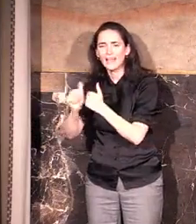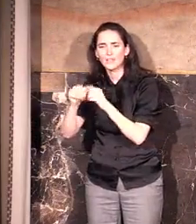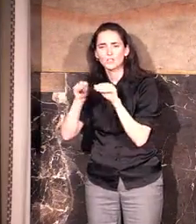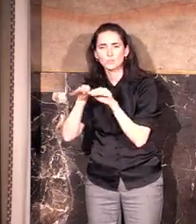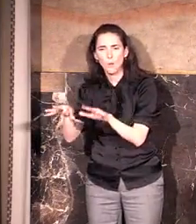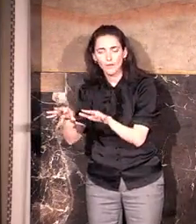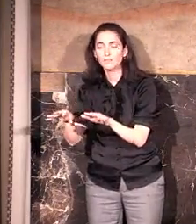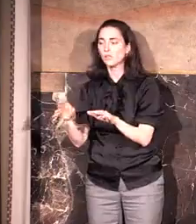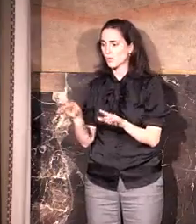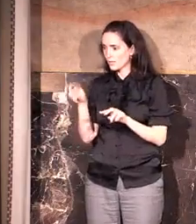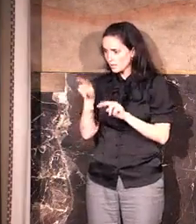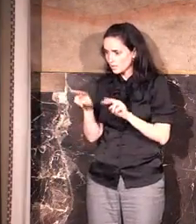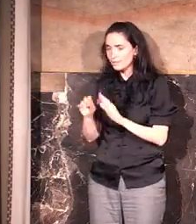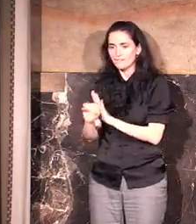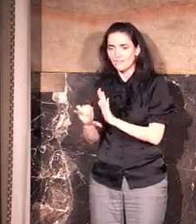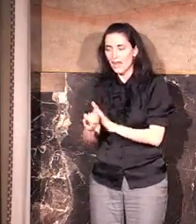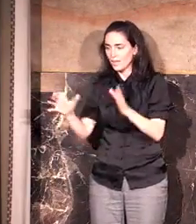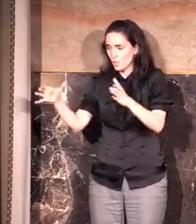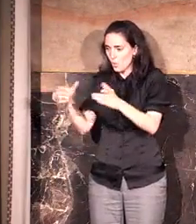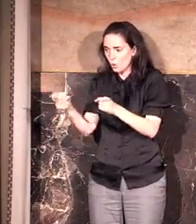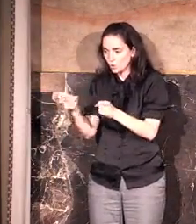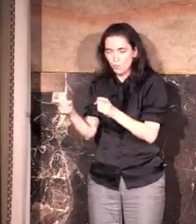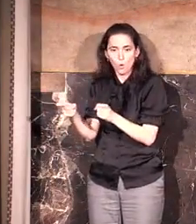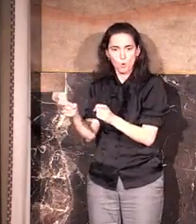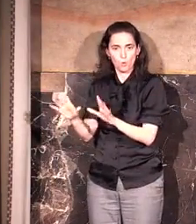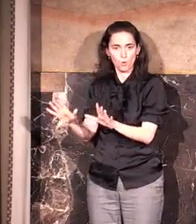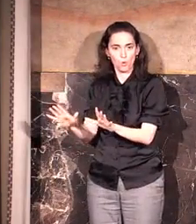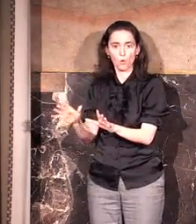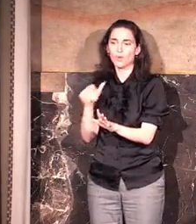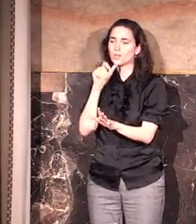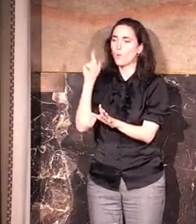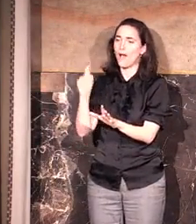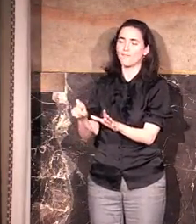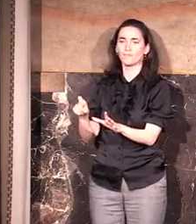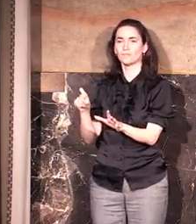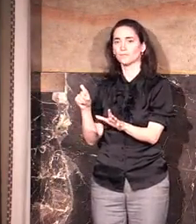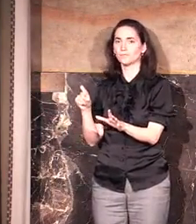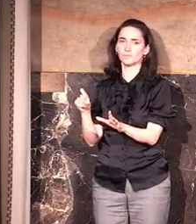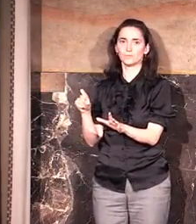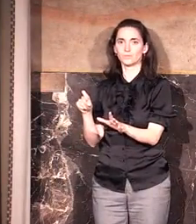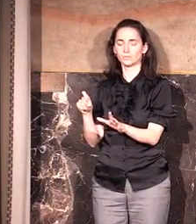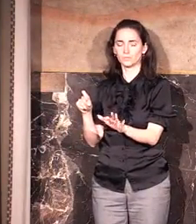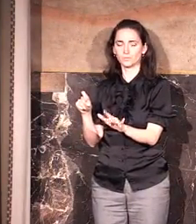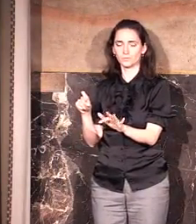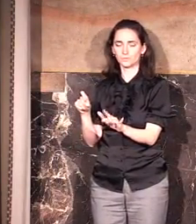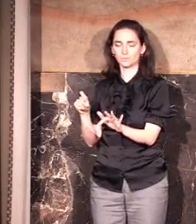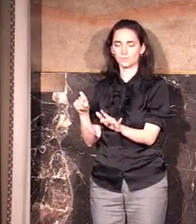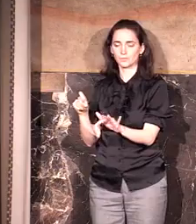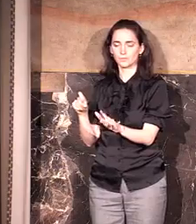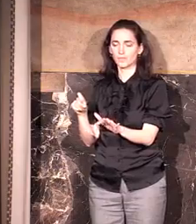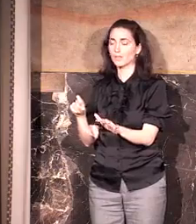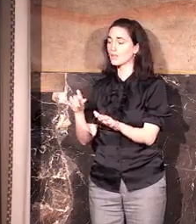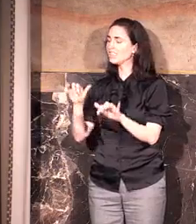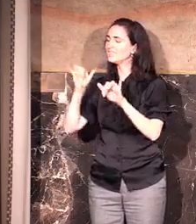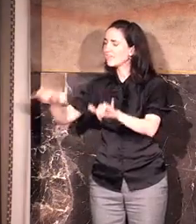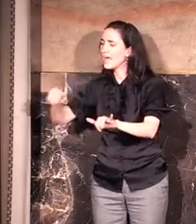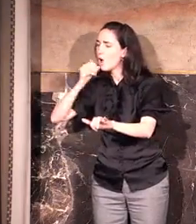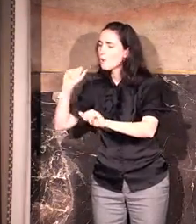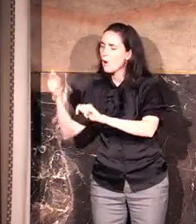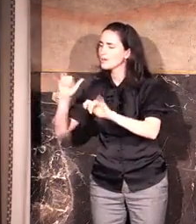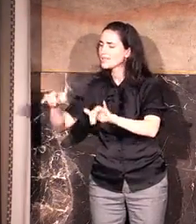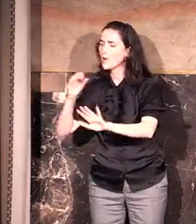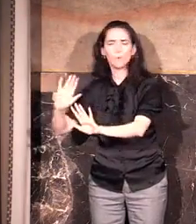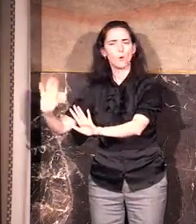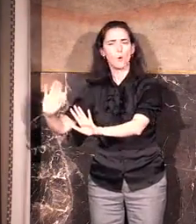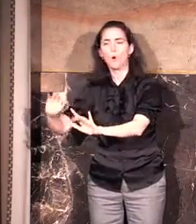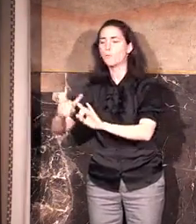those hotspots without having to necessarily reduce overall movement. So what